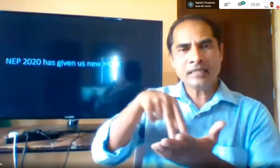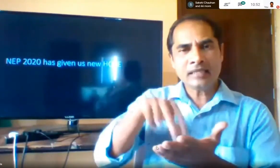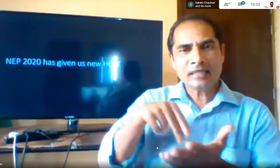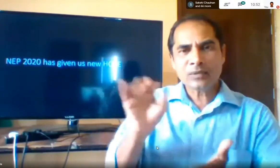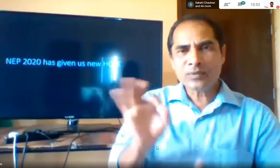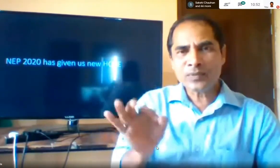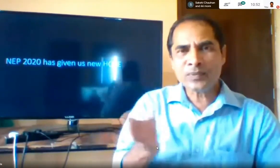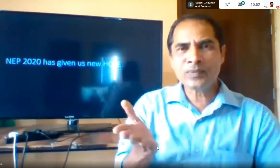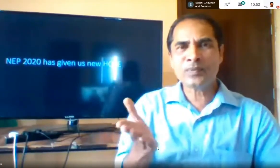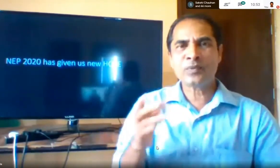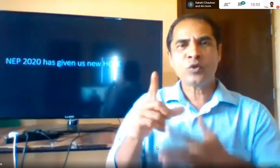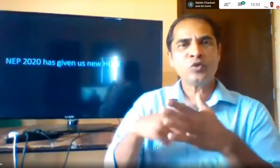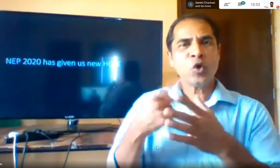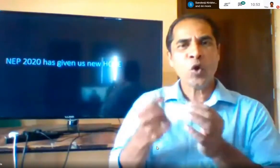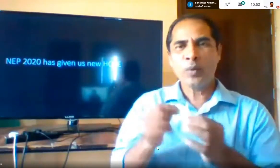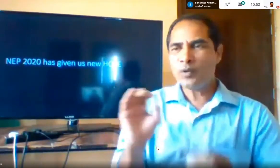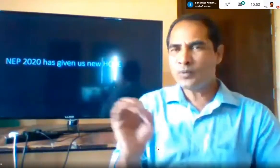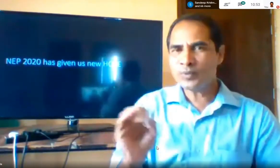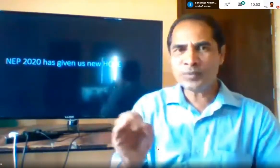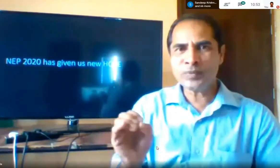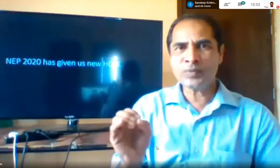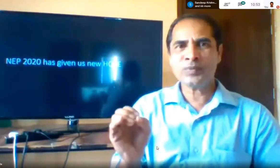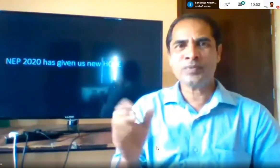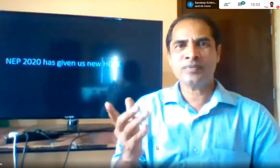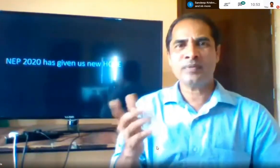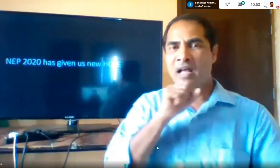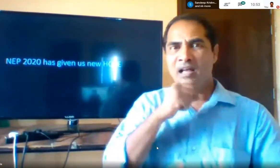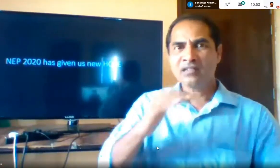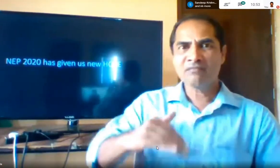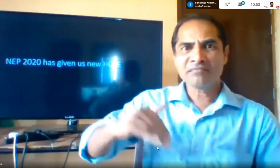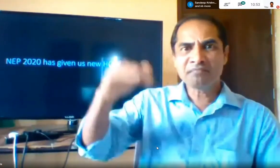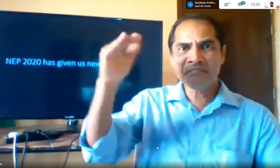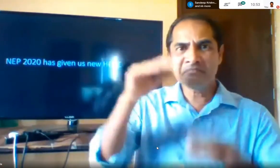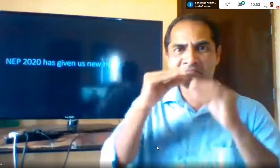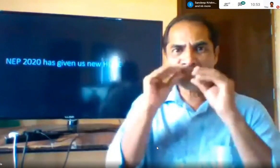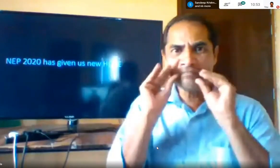The reading, writing skills, everything we are suffering, right?